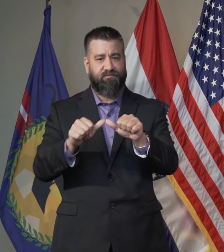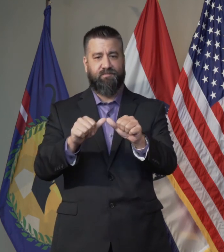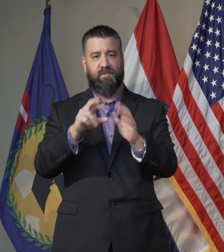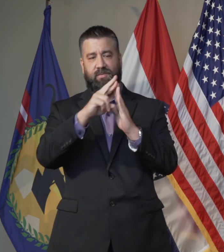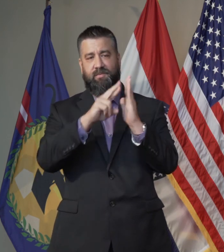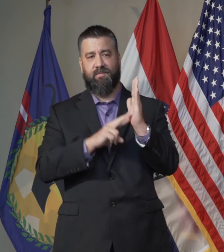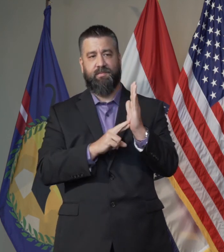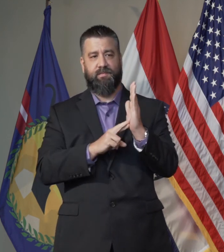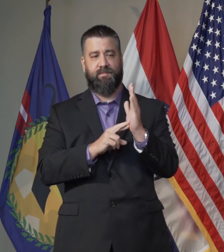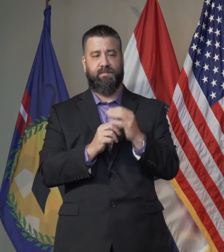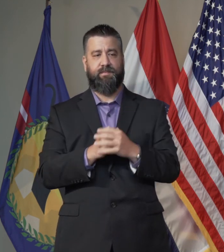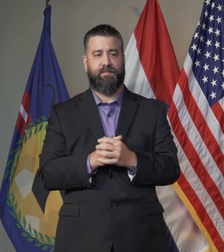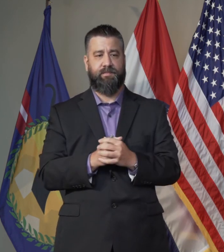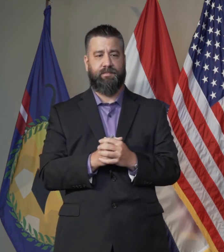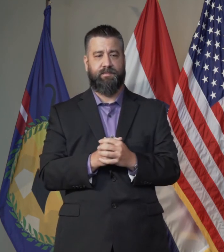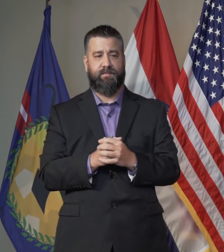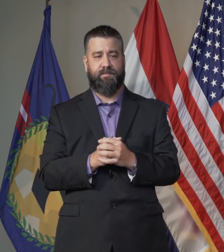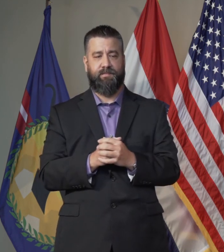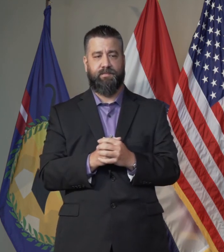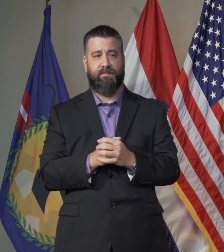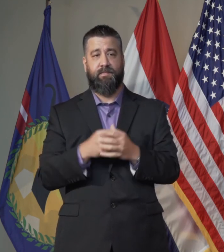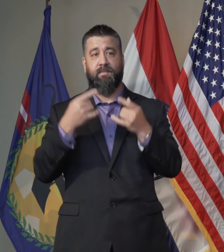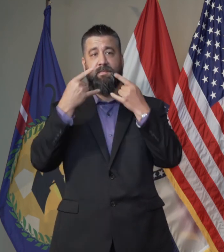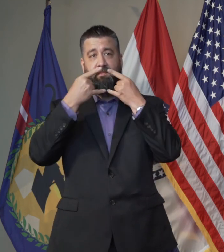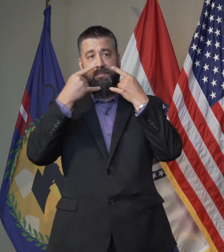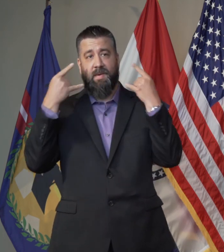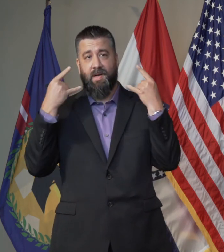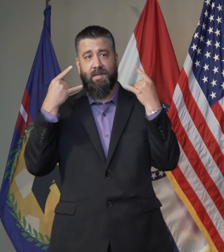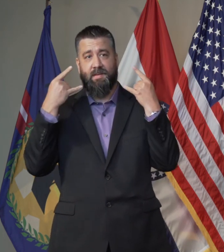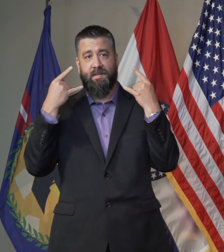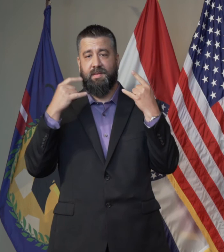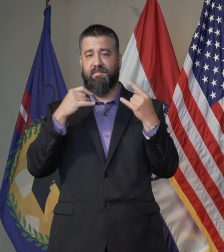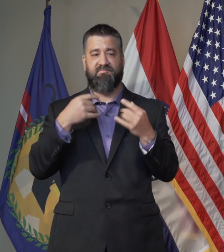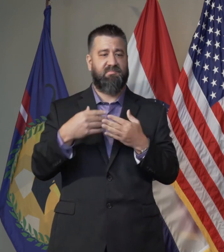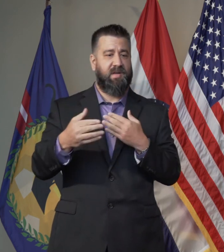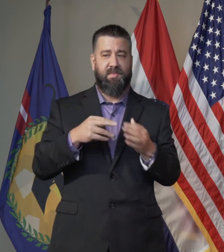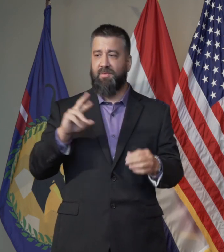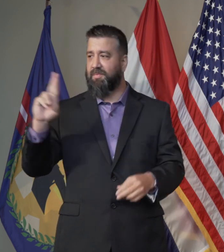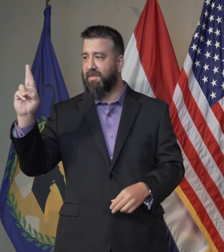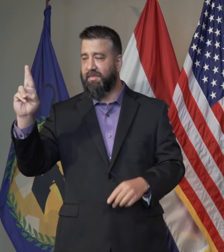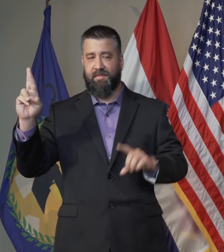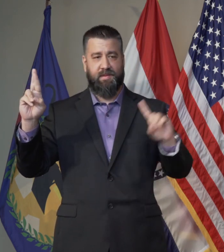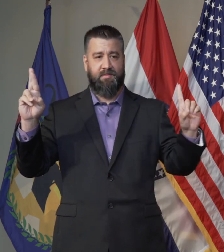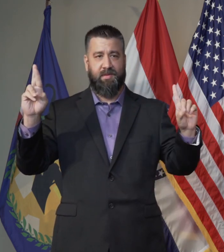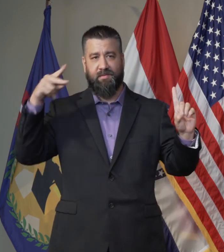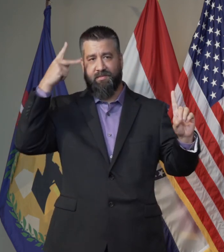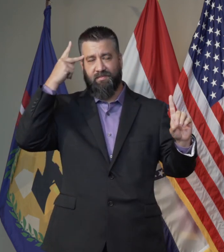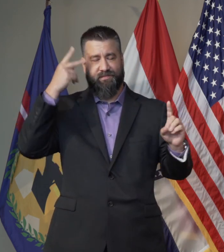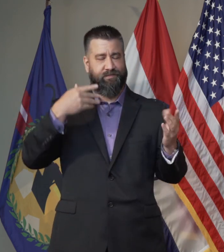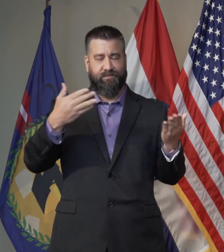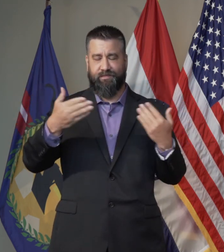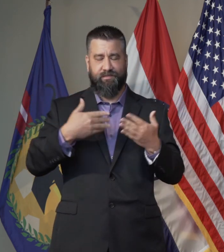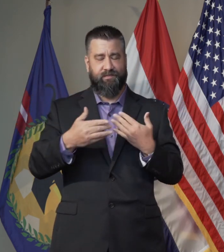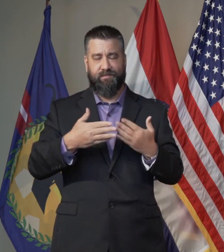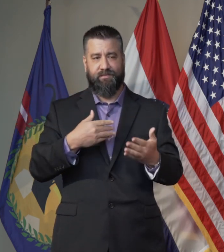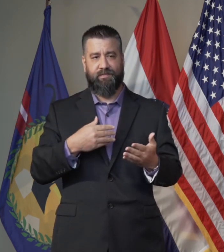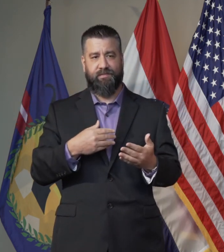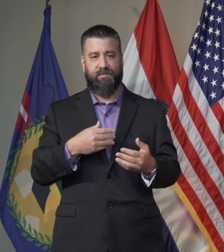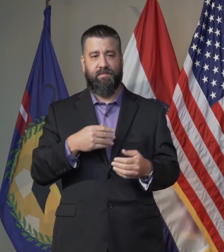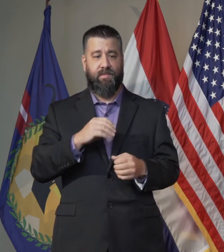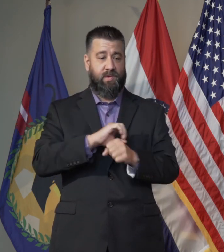limits on gatherings. Masking should not be a partisan issue. The virus isn't